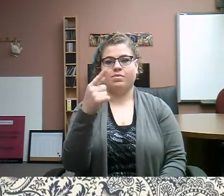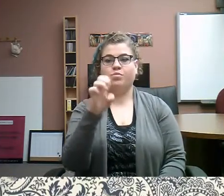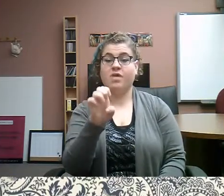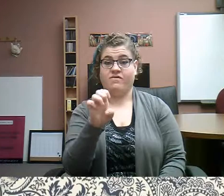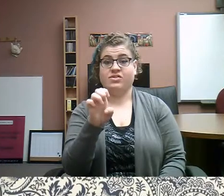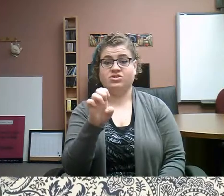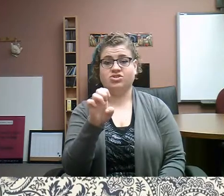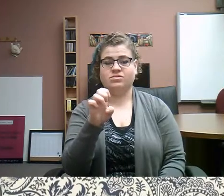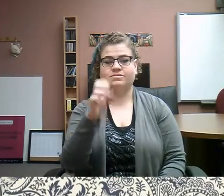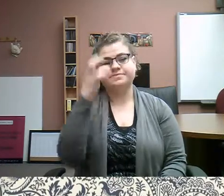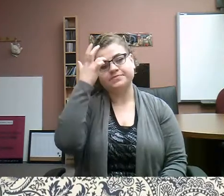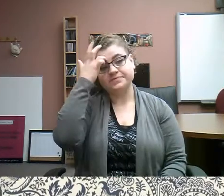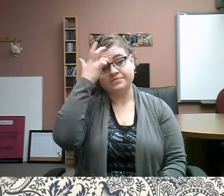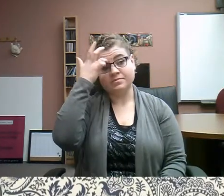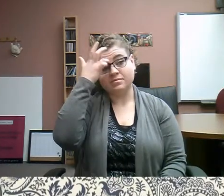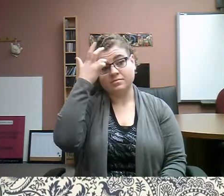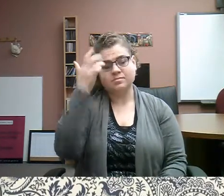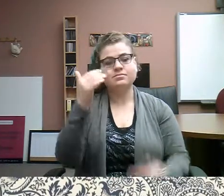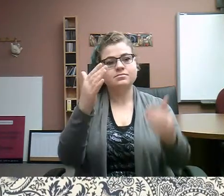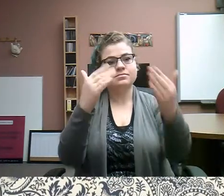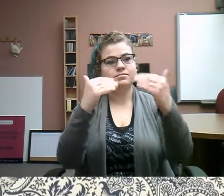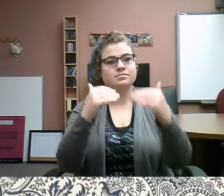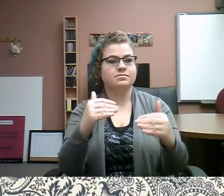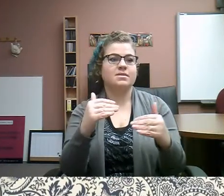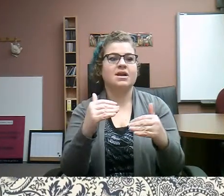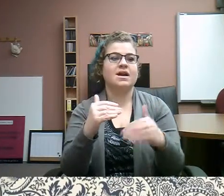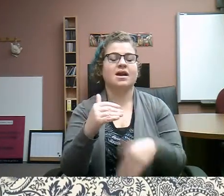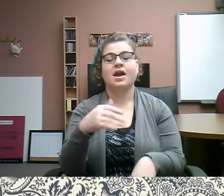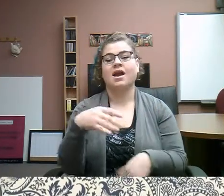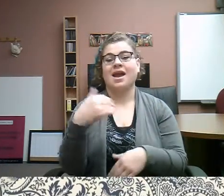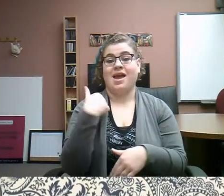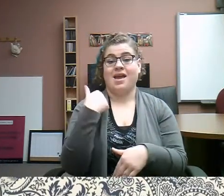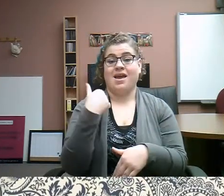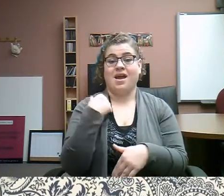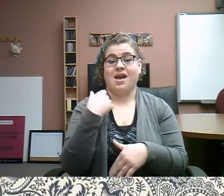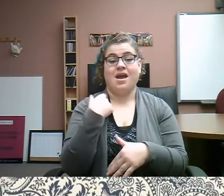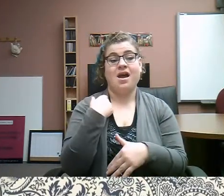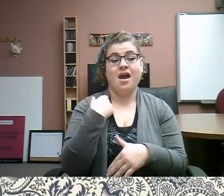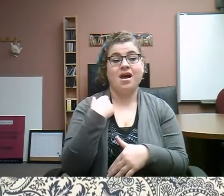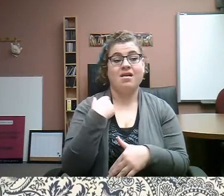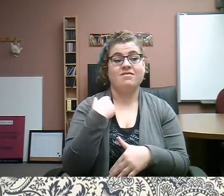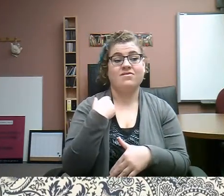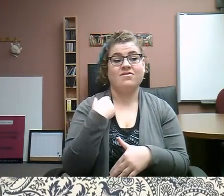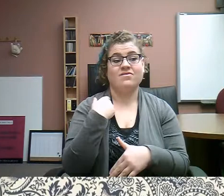for beverage. So the verb or the noun drink.